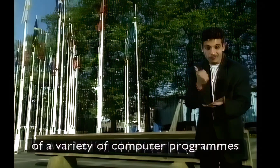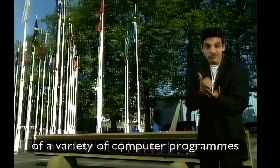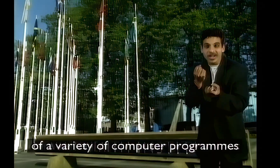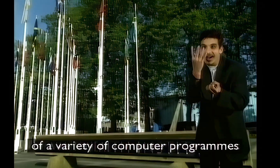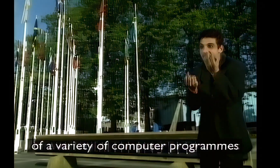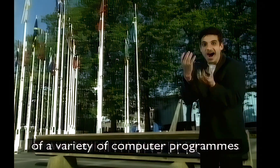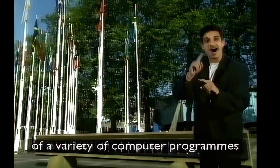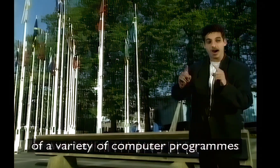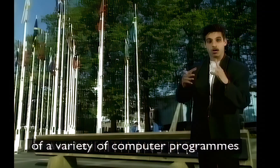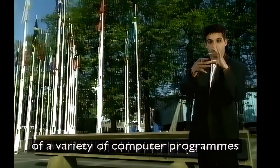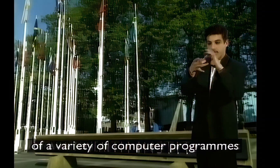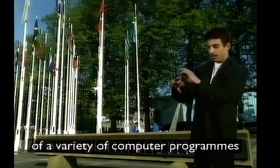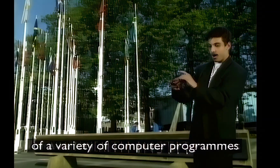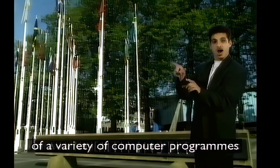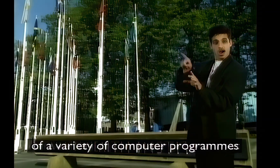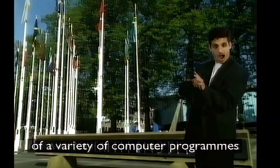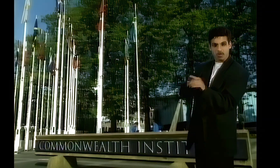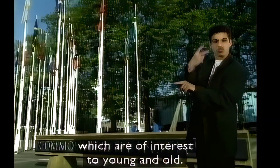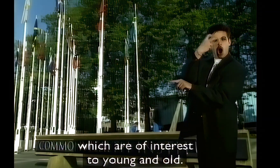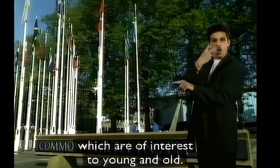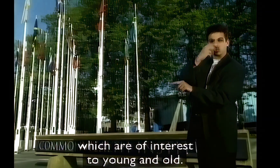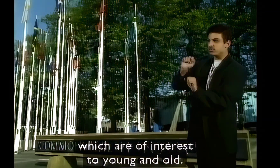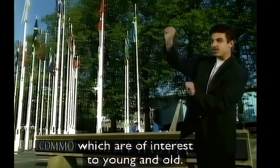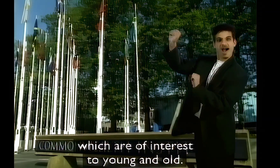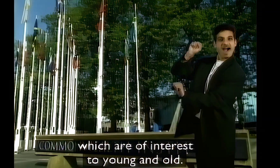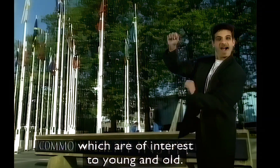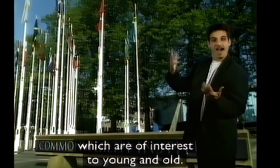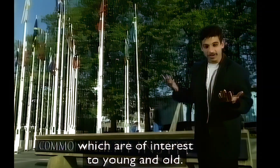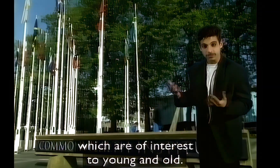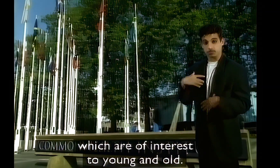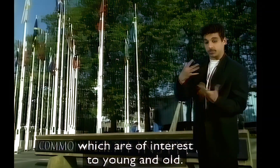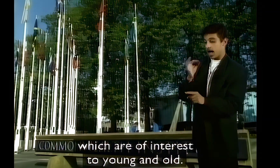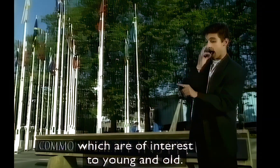hands-on trials of a variety of computer programmes, which are of interest to young and old.